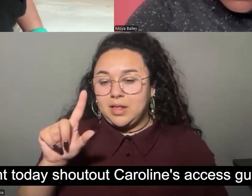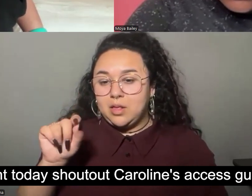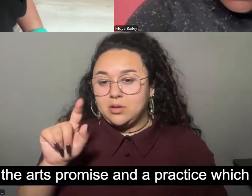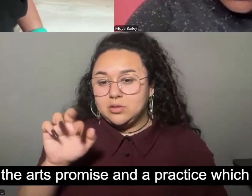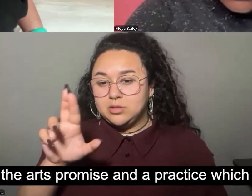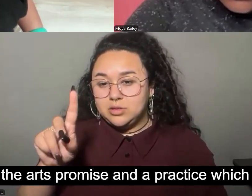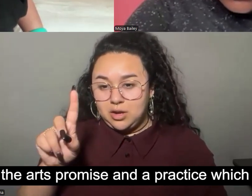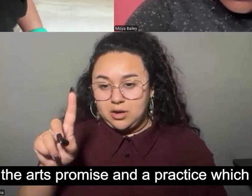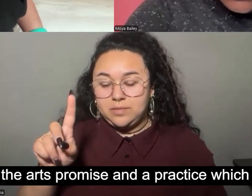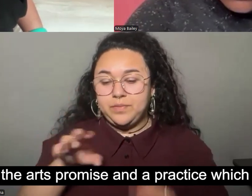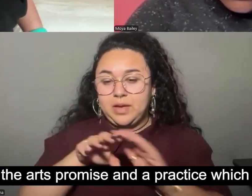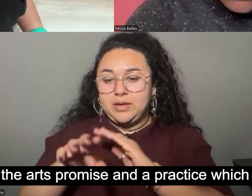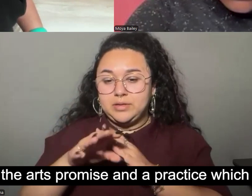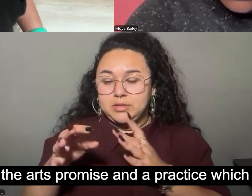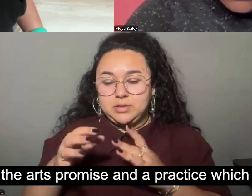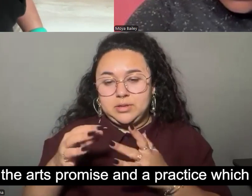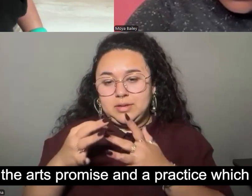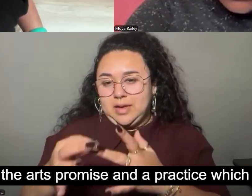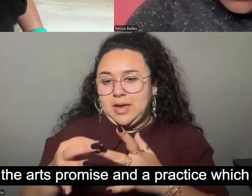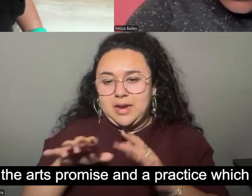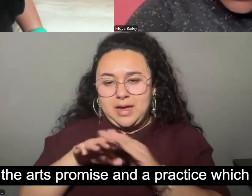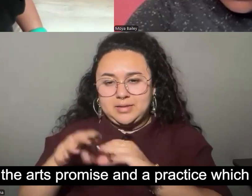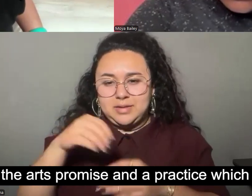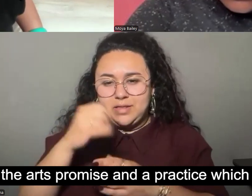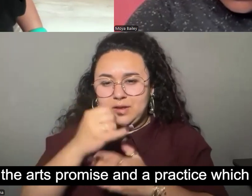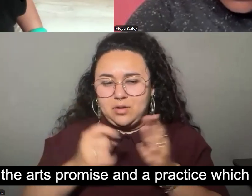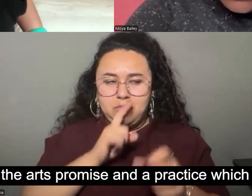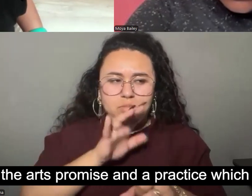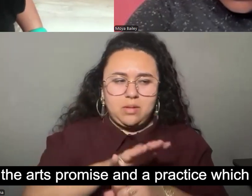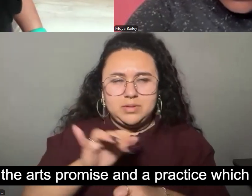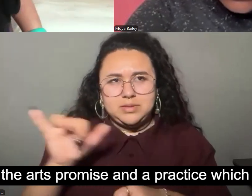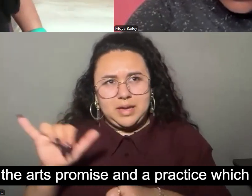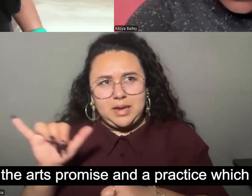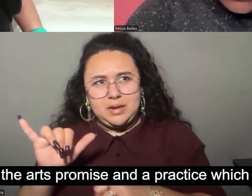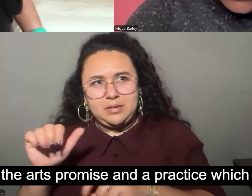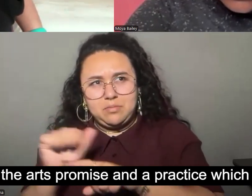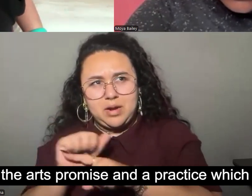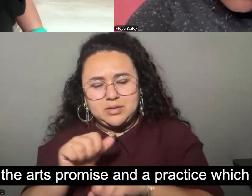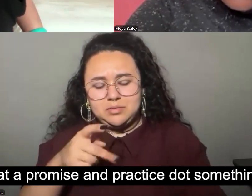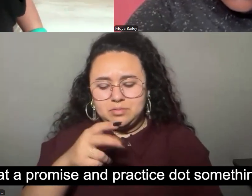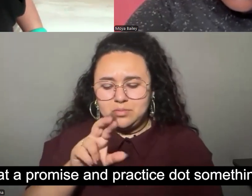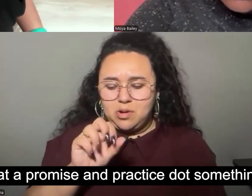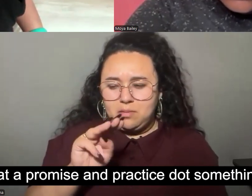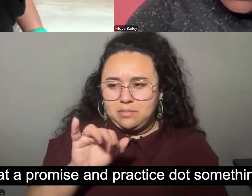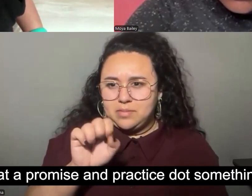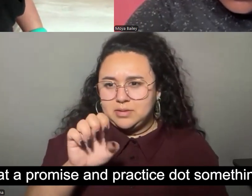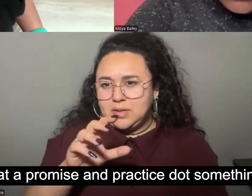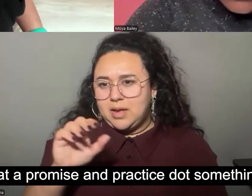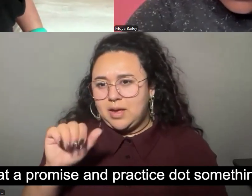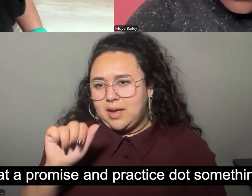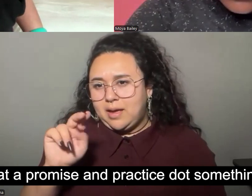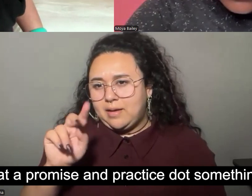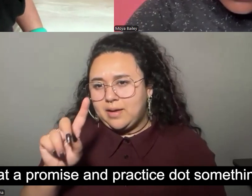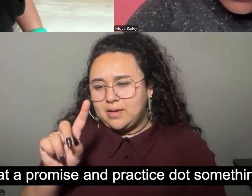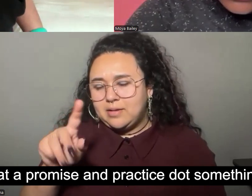the Arts, A Promise and a Practice, which I believe is up at a promise and a practice dot something. But Carolyn Lazard is